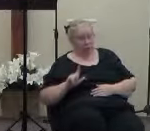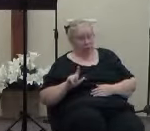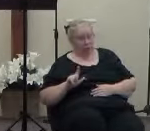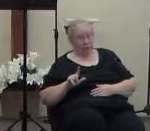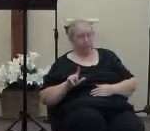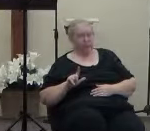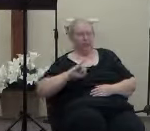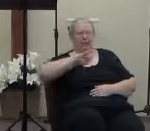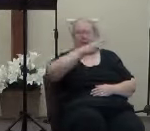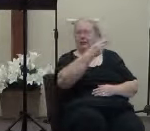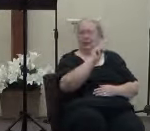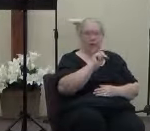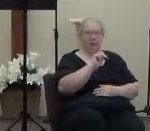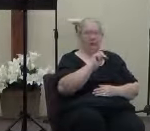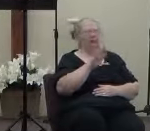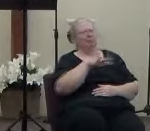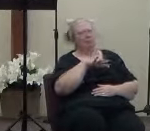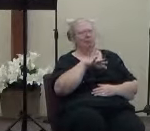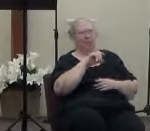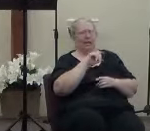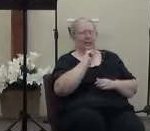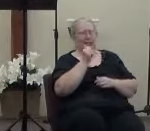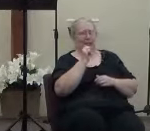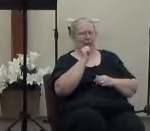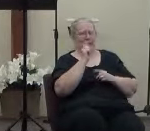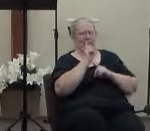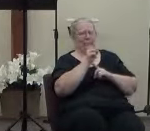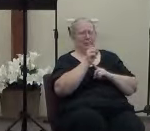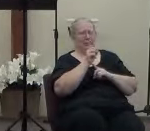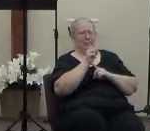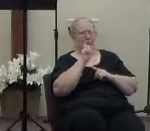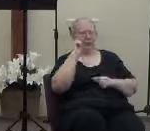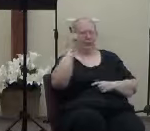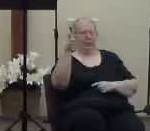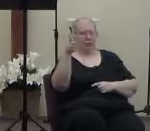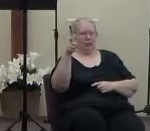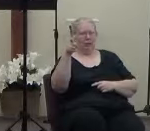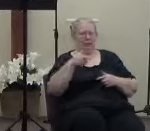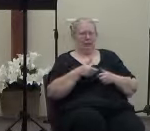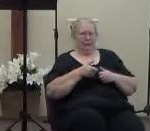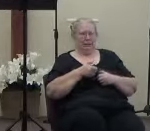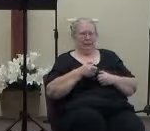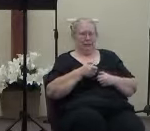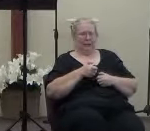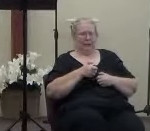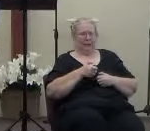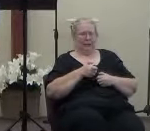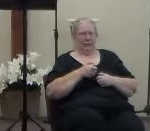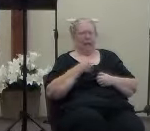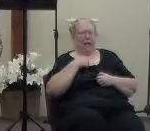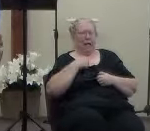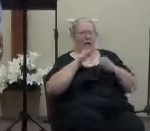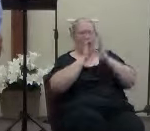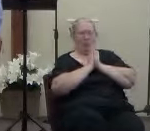And John, about 10 minutes later, he texts me back and he said, "I'm ticked." He said, "I